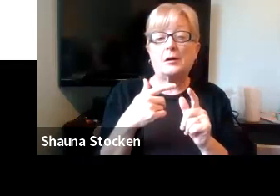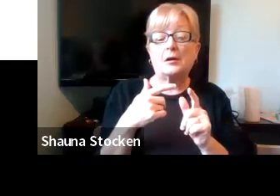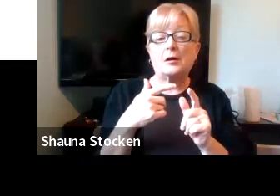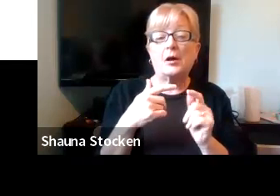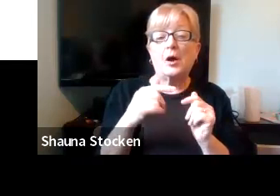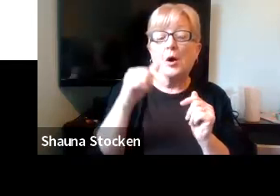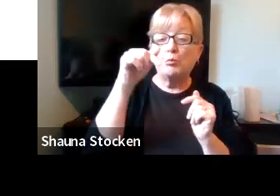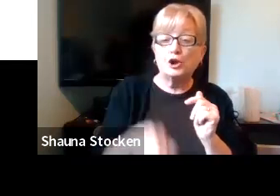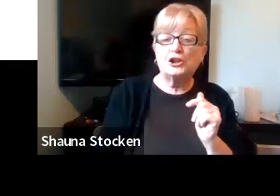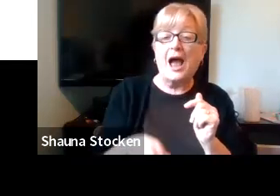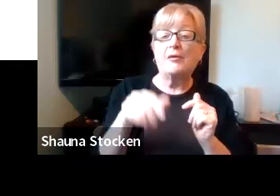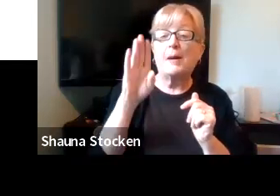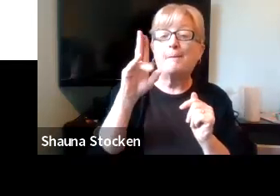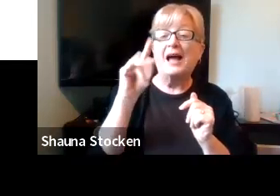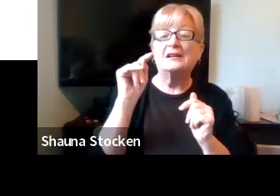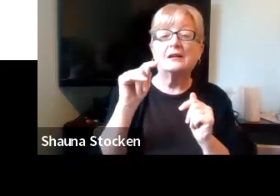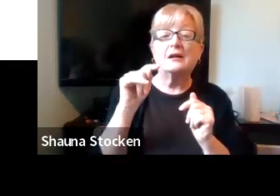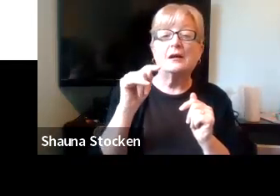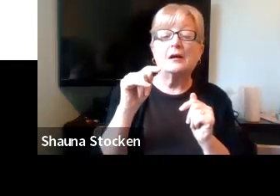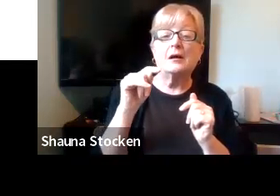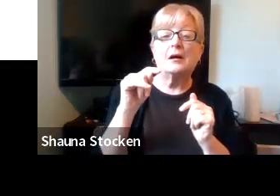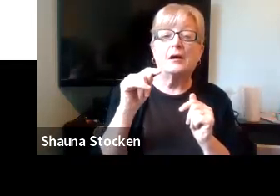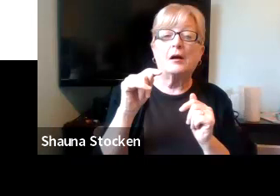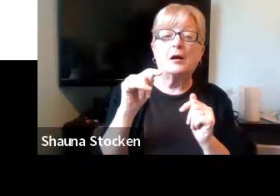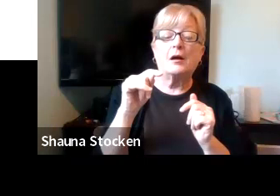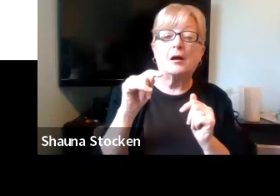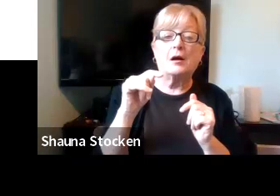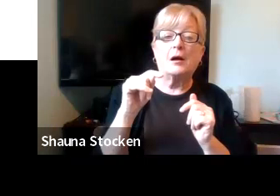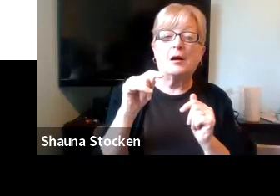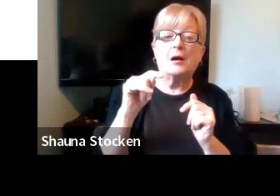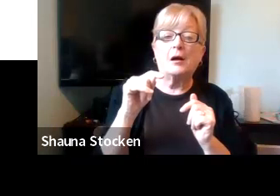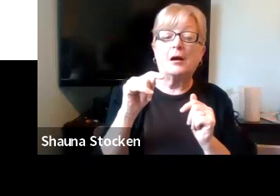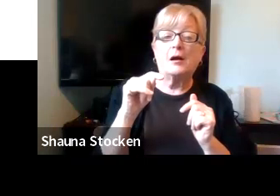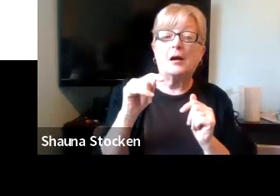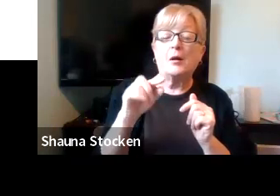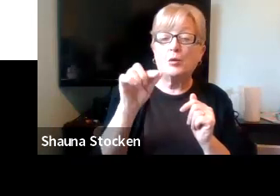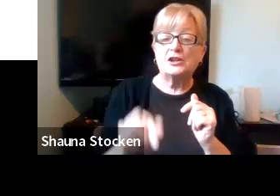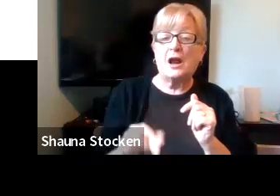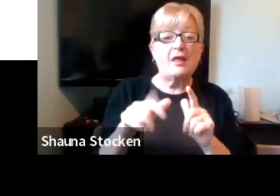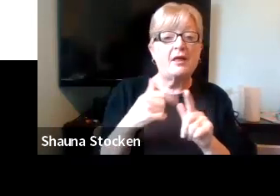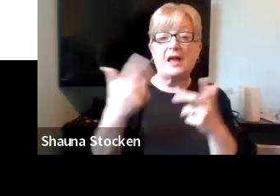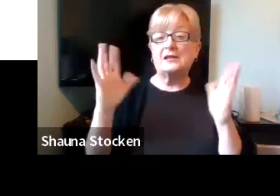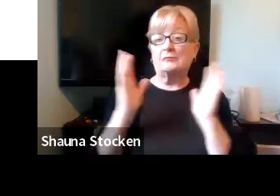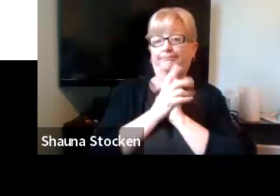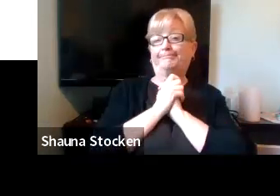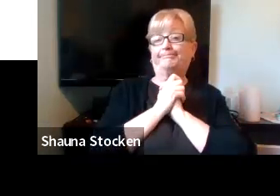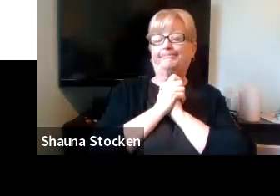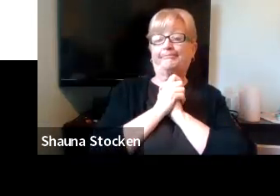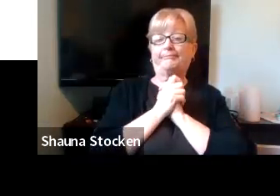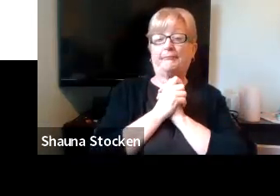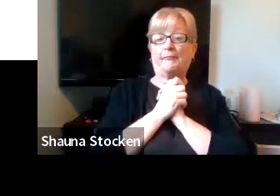press down the button. Whoa, there's not much in there. And then that's it. And when